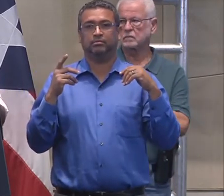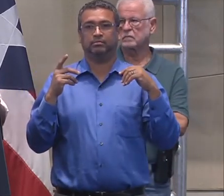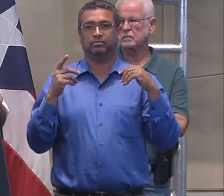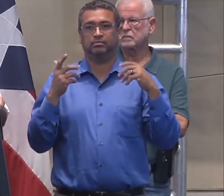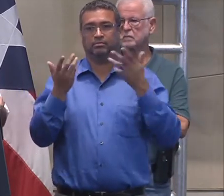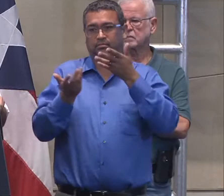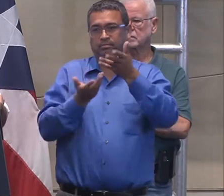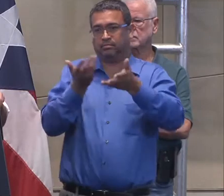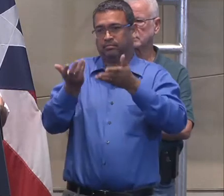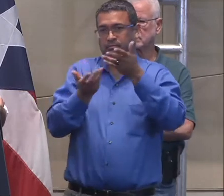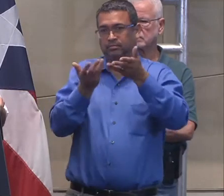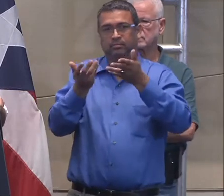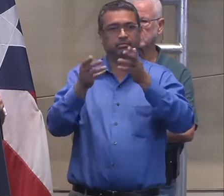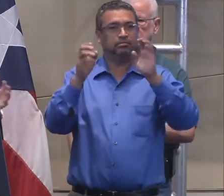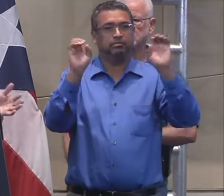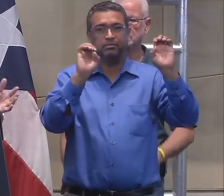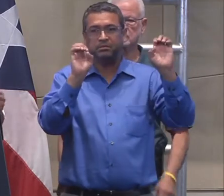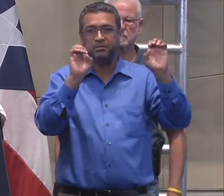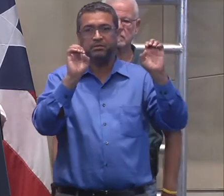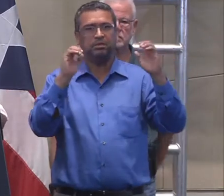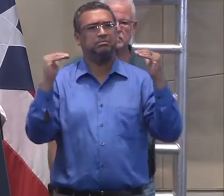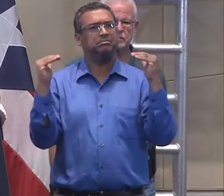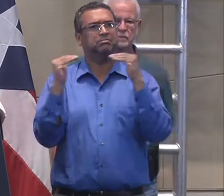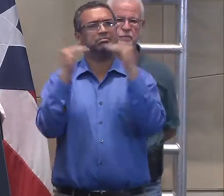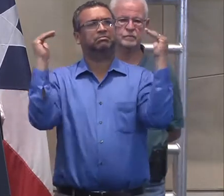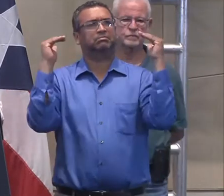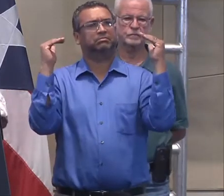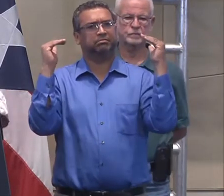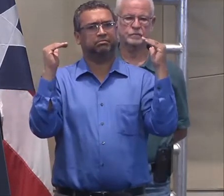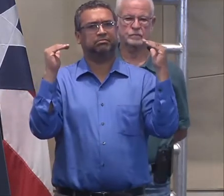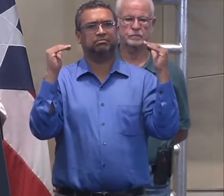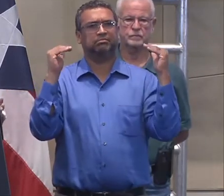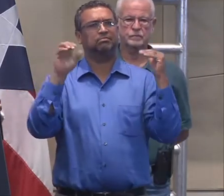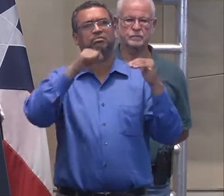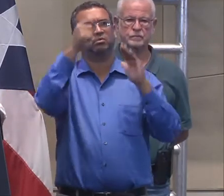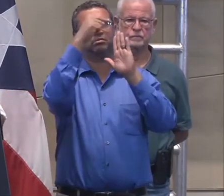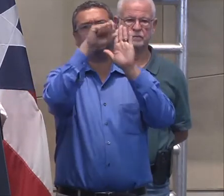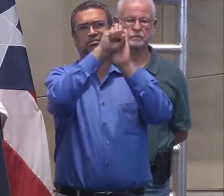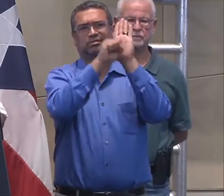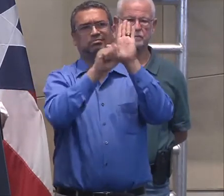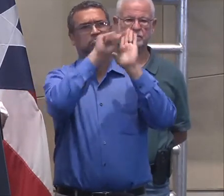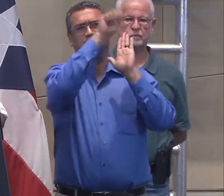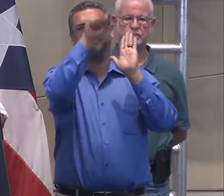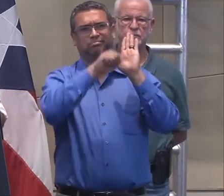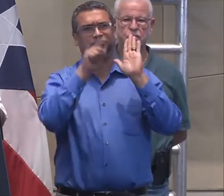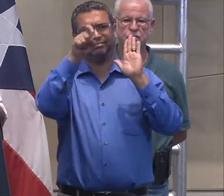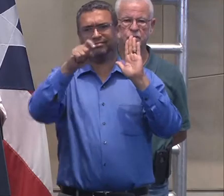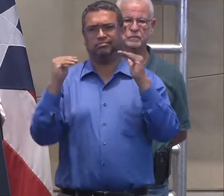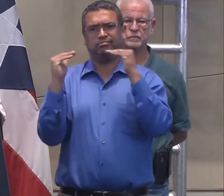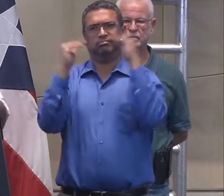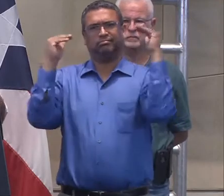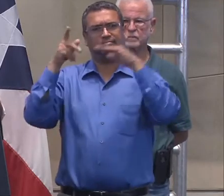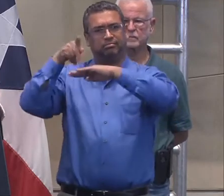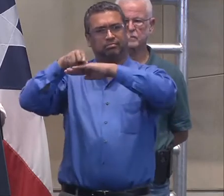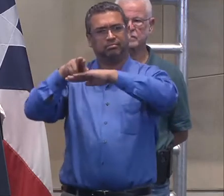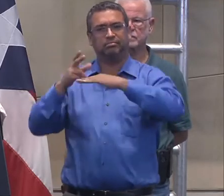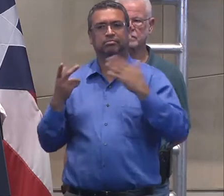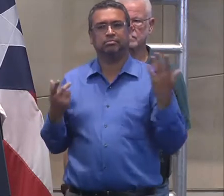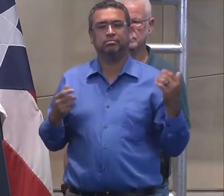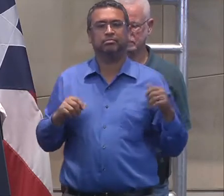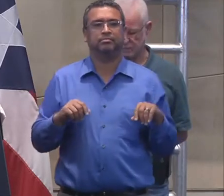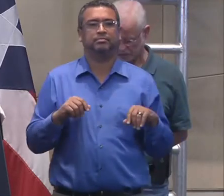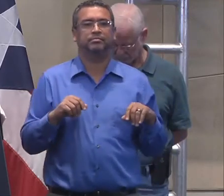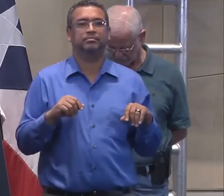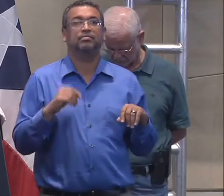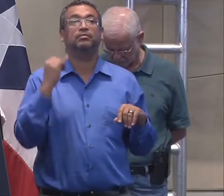working with the emergency and the rebuilding to be equal to that of, of any other state. All right? So, uh, uh, if, if, if there